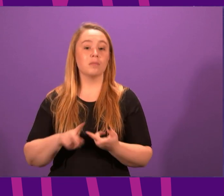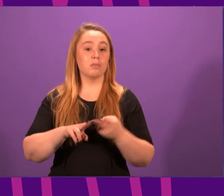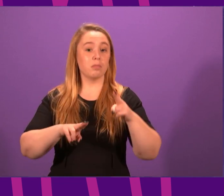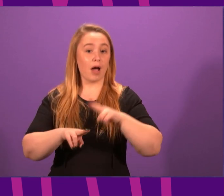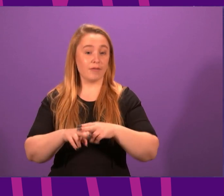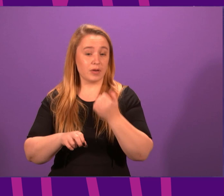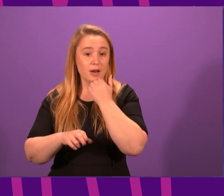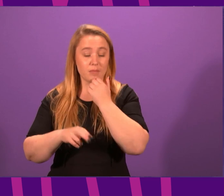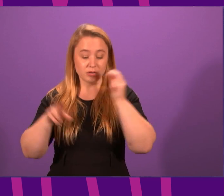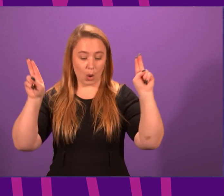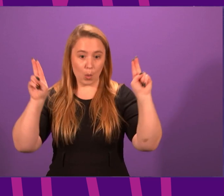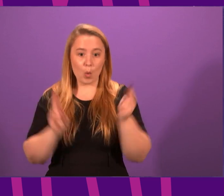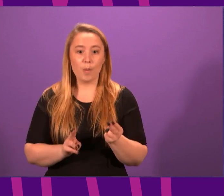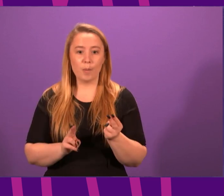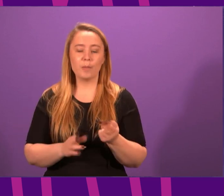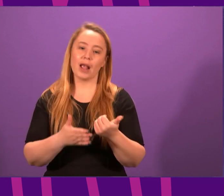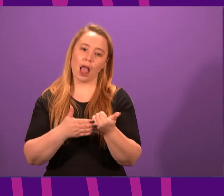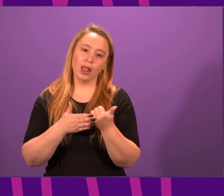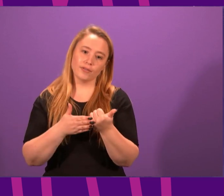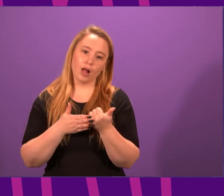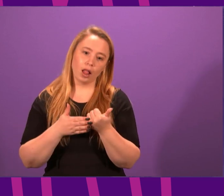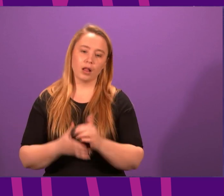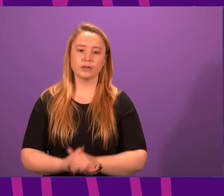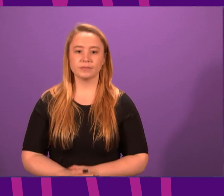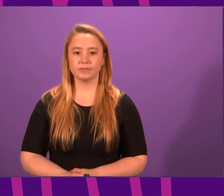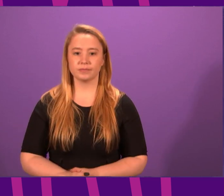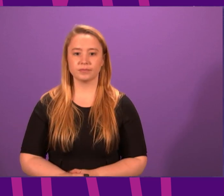of them ending up in hospital.